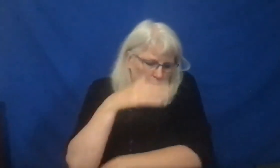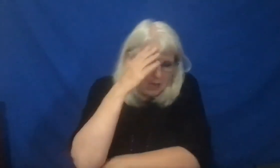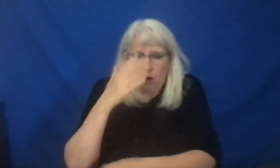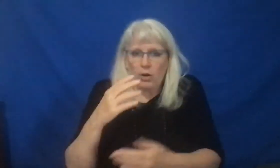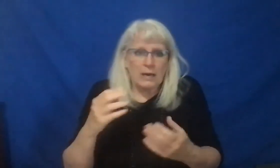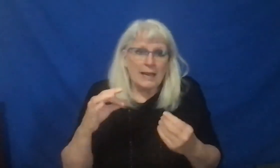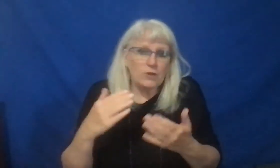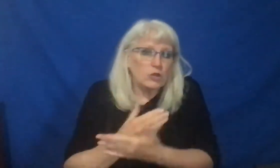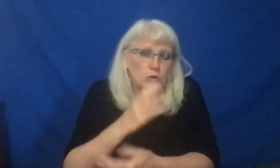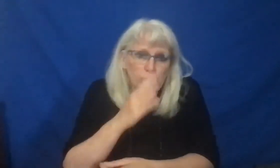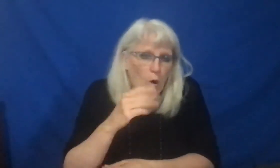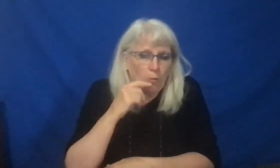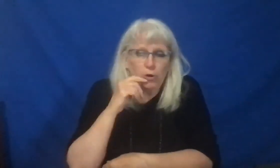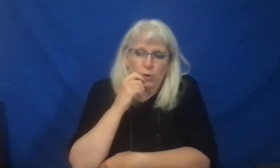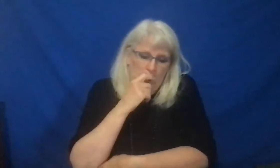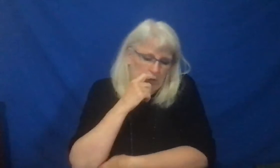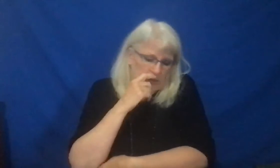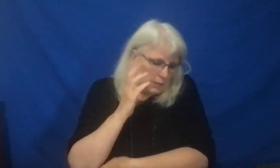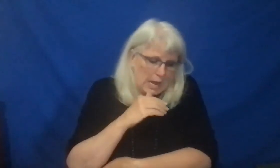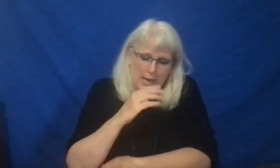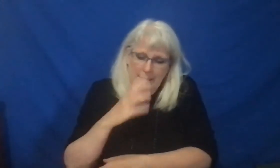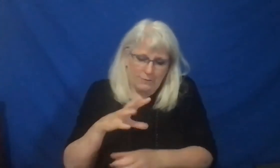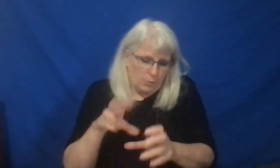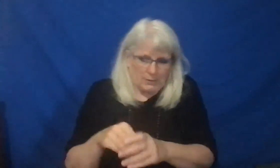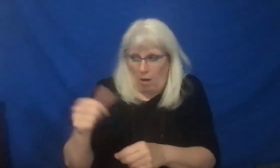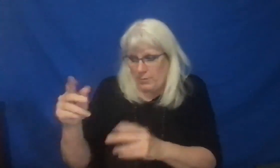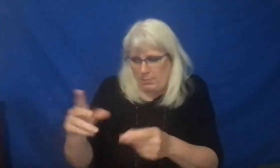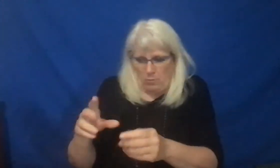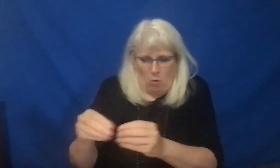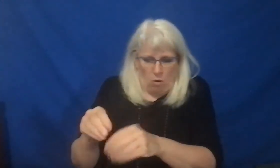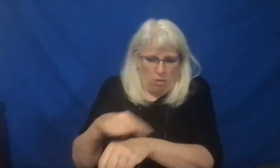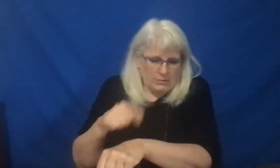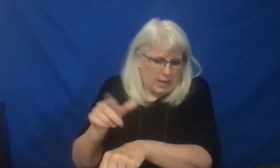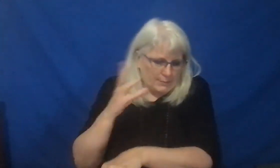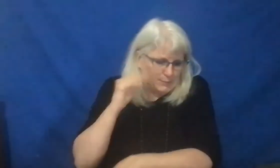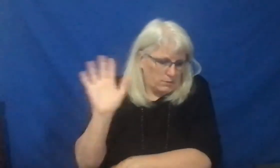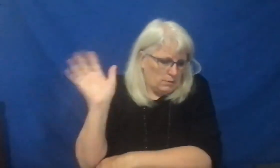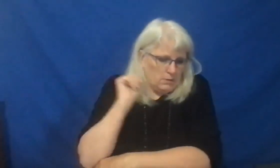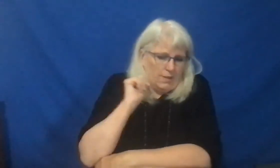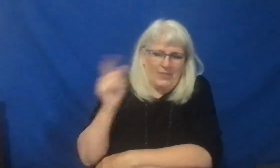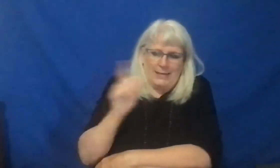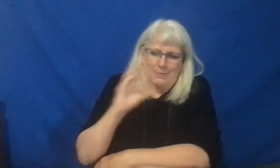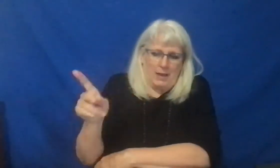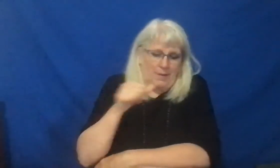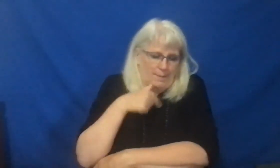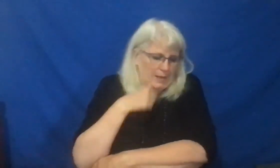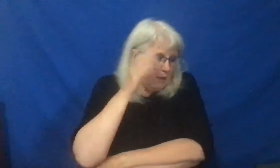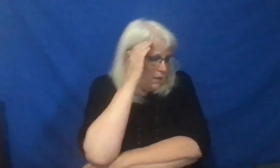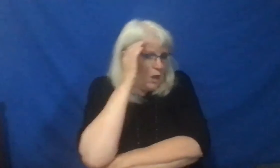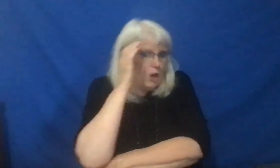because I haven't been a participator as long as someone else, that I don't have a unique gift to bring. That's what